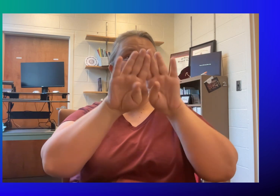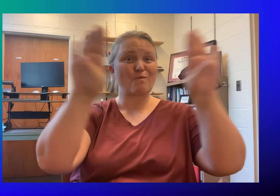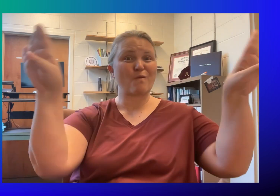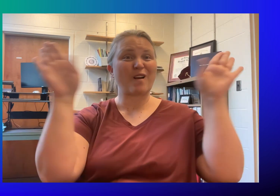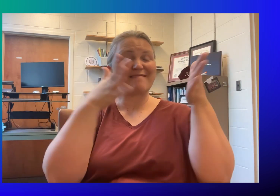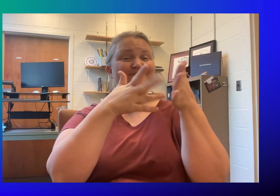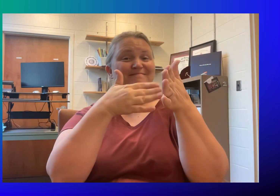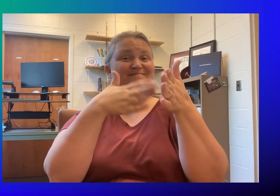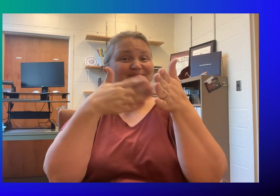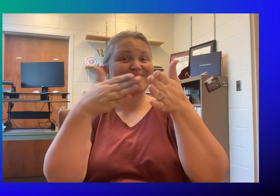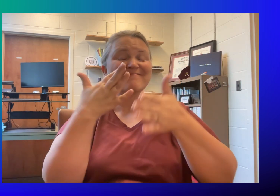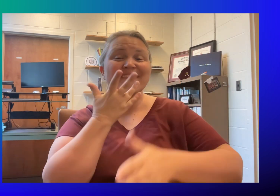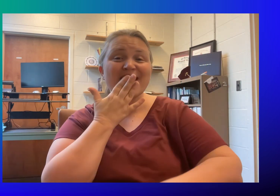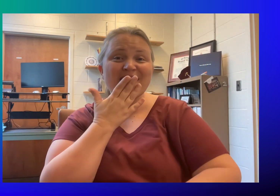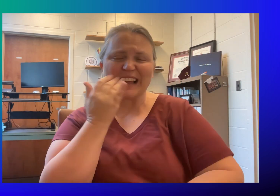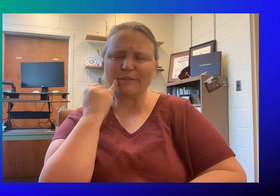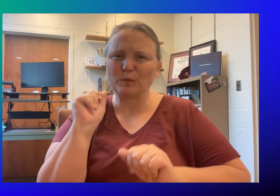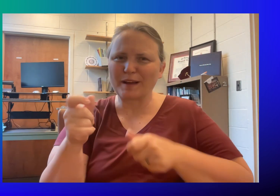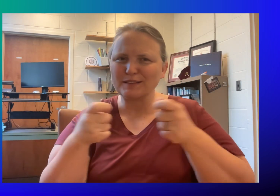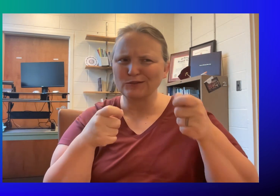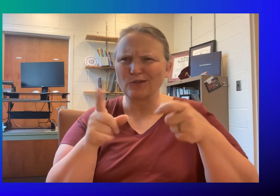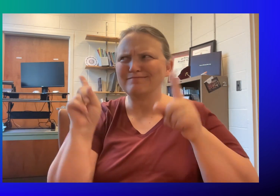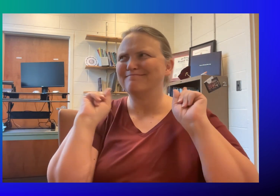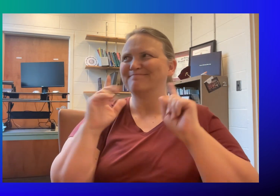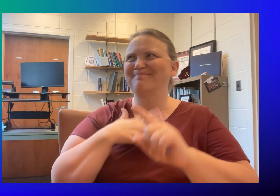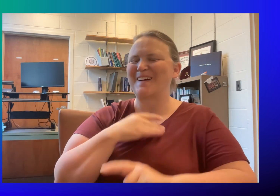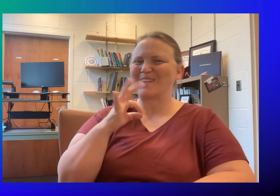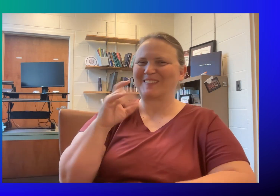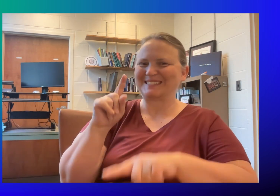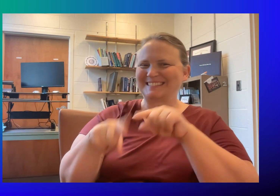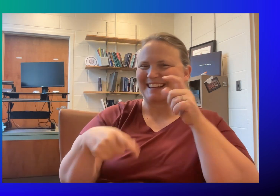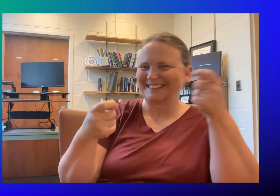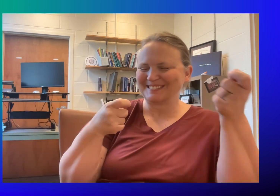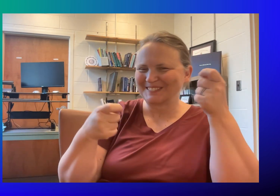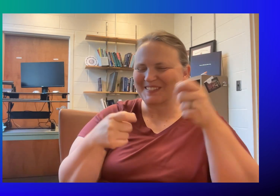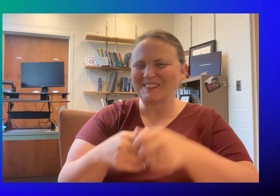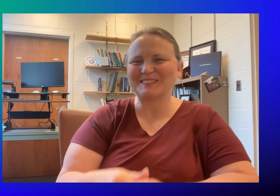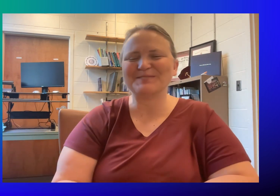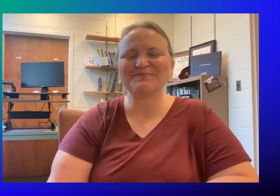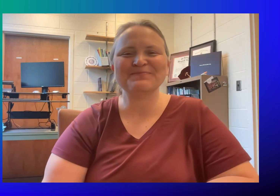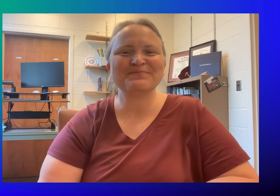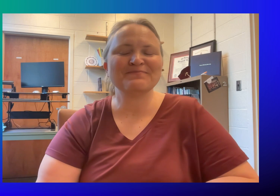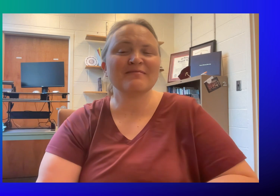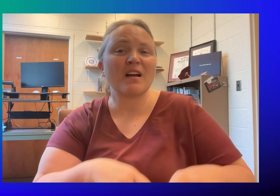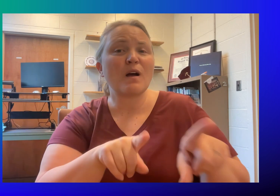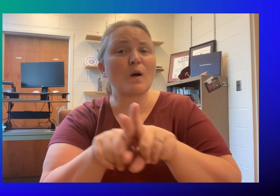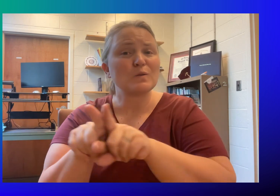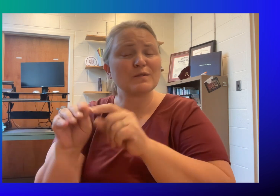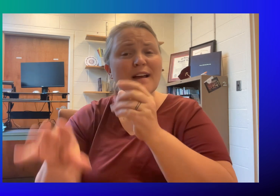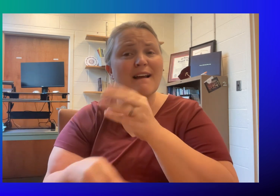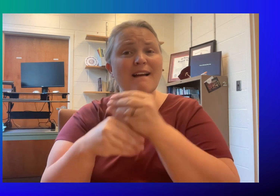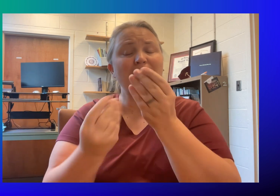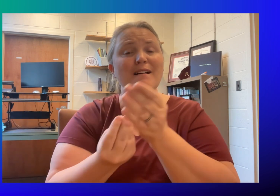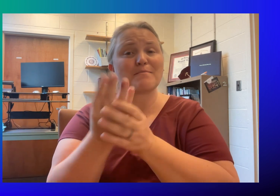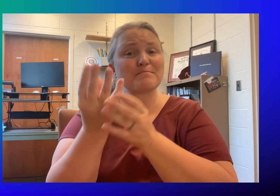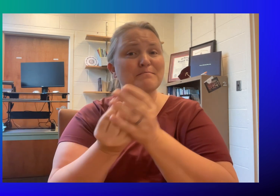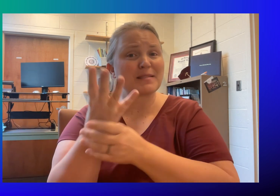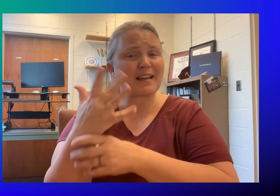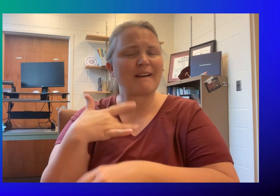of the wall a good inspiring color if you have that much control over your space. Plants can add